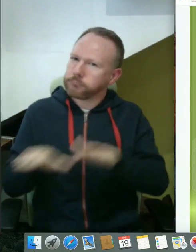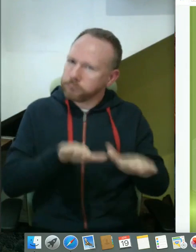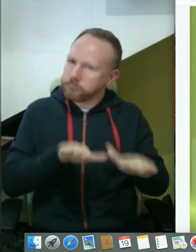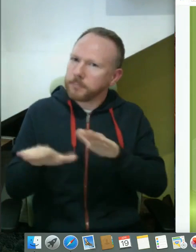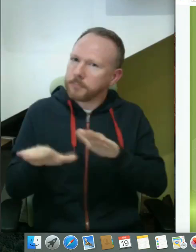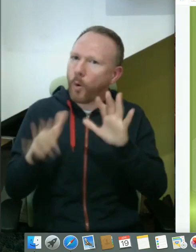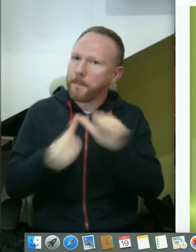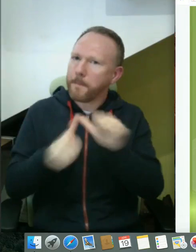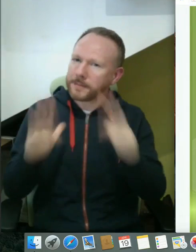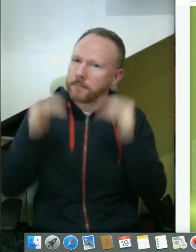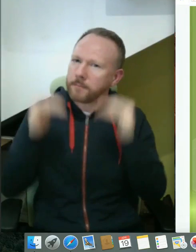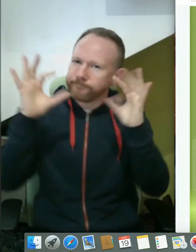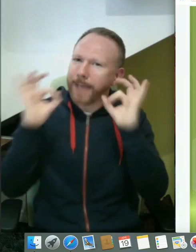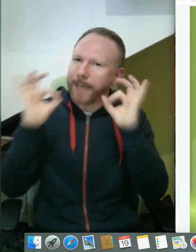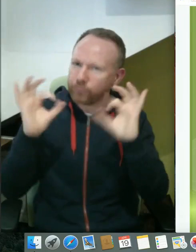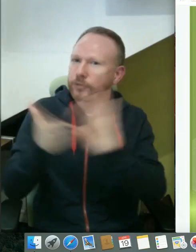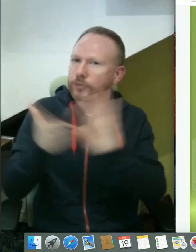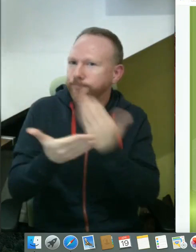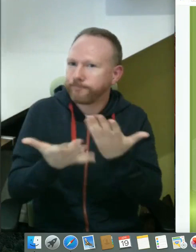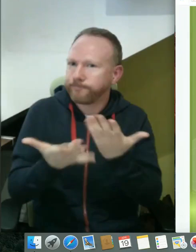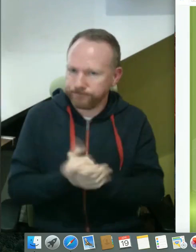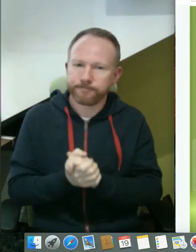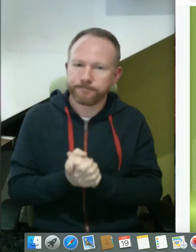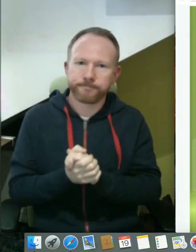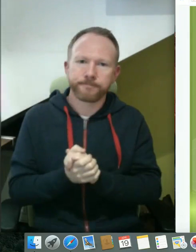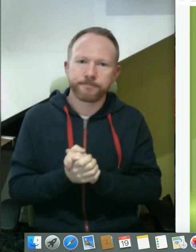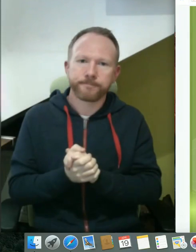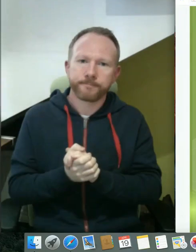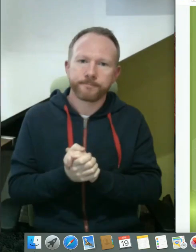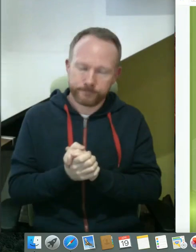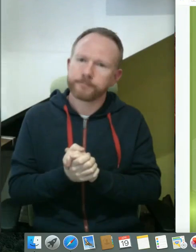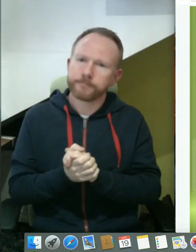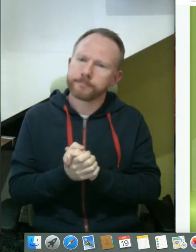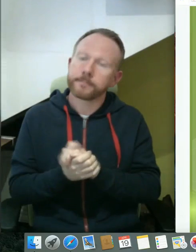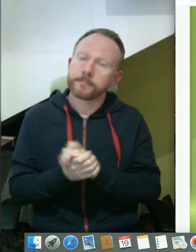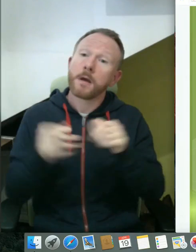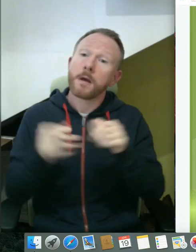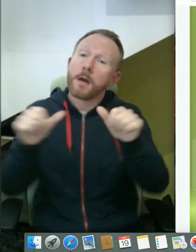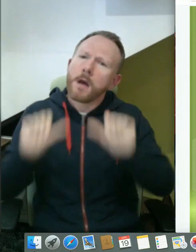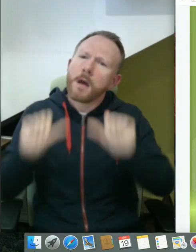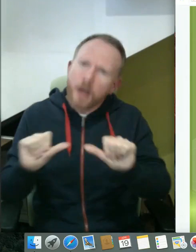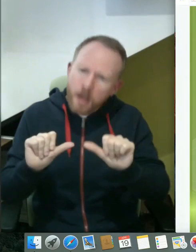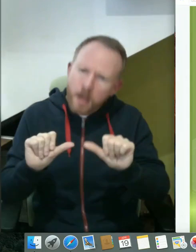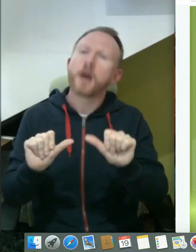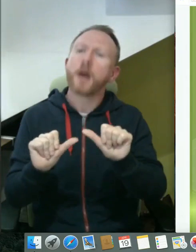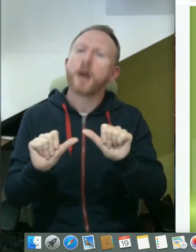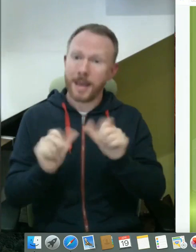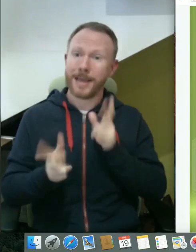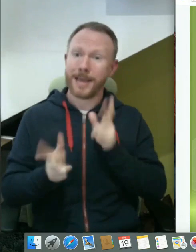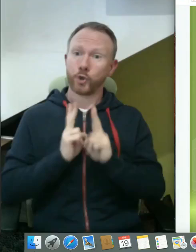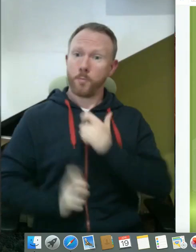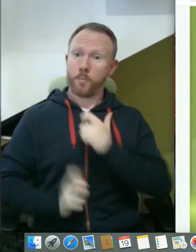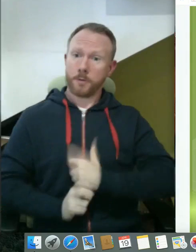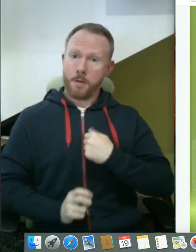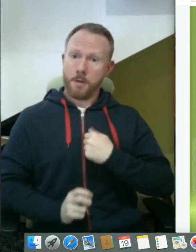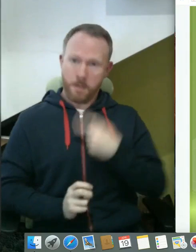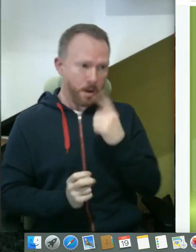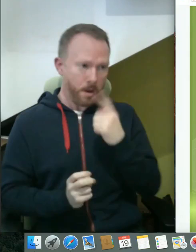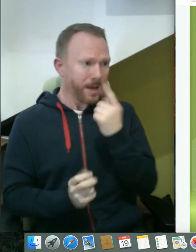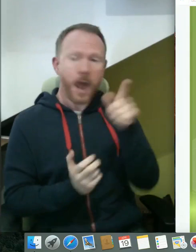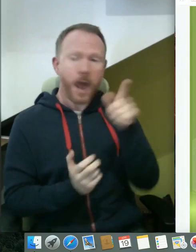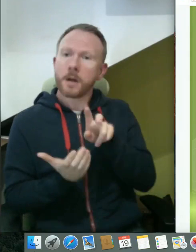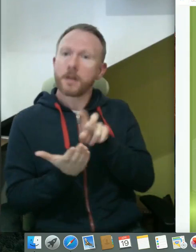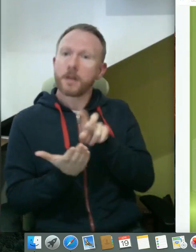of planting the seed of note-taking as a tool that then should come into play, because obviously if we